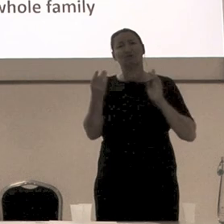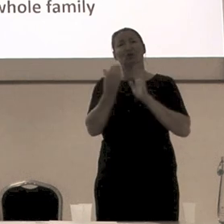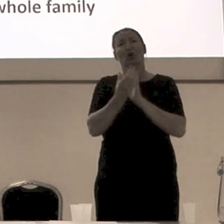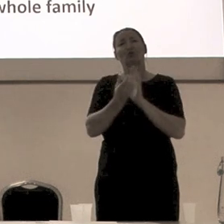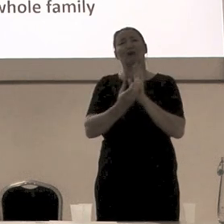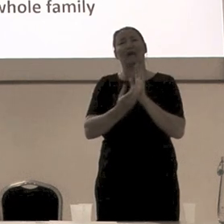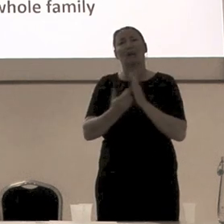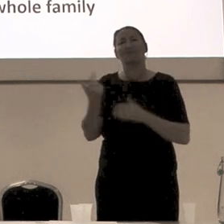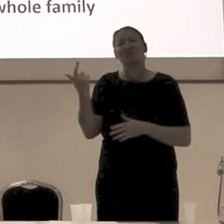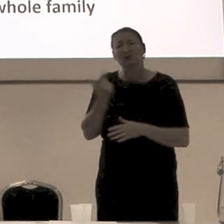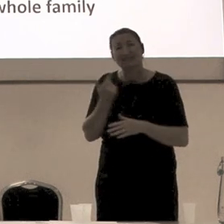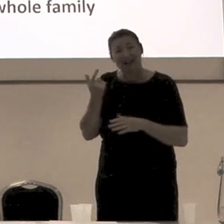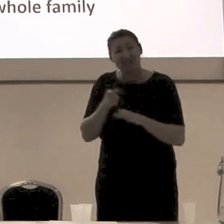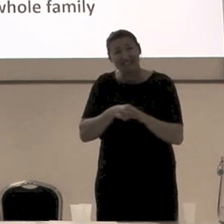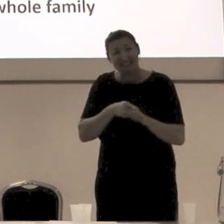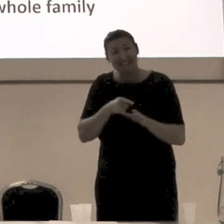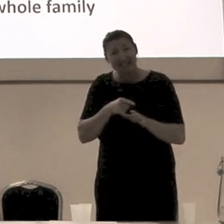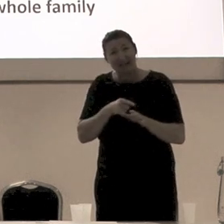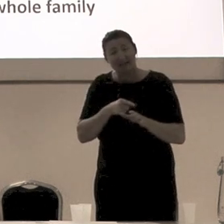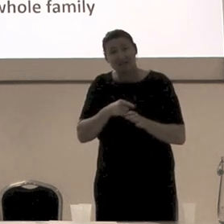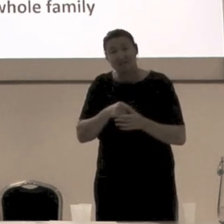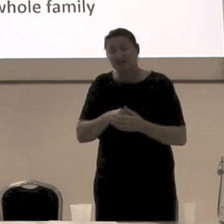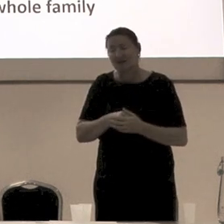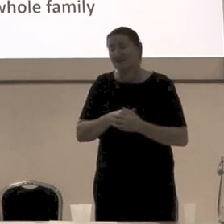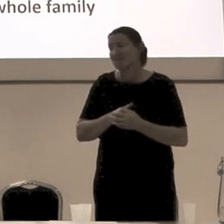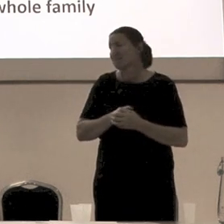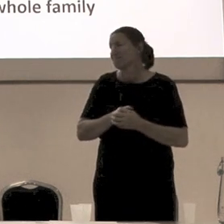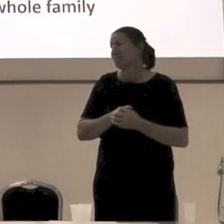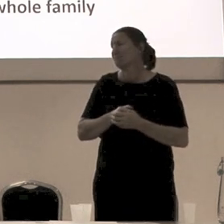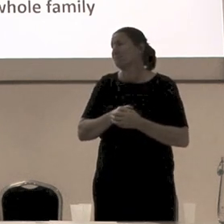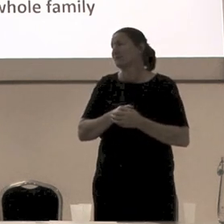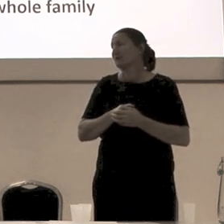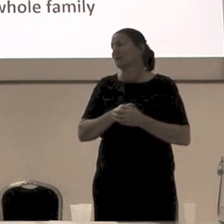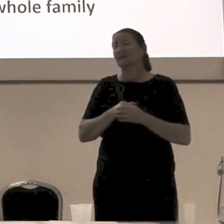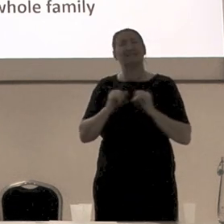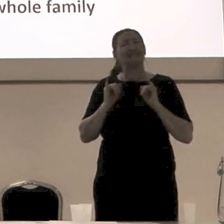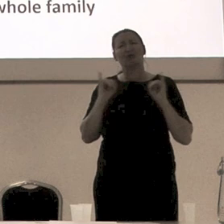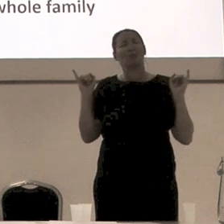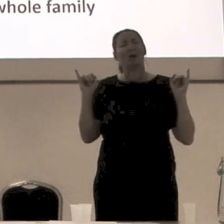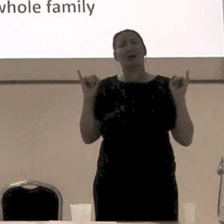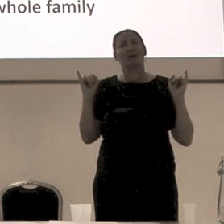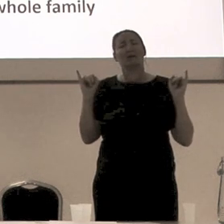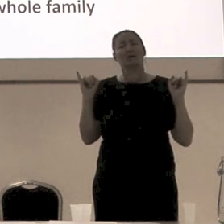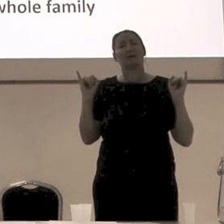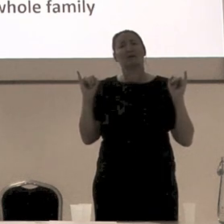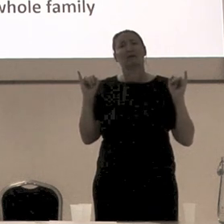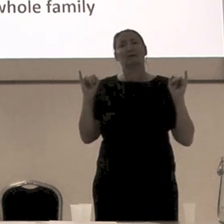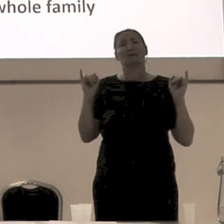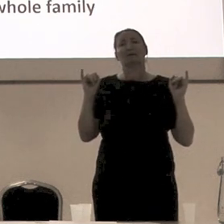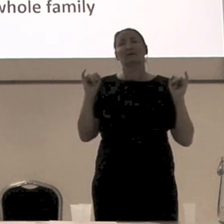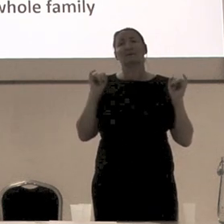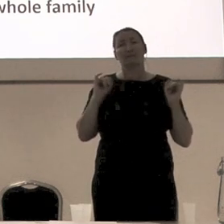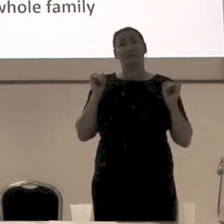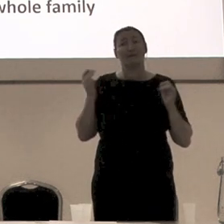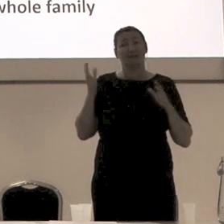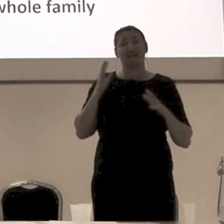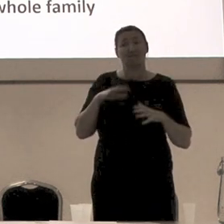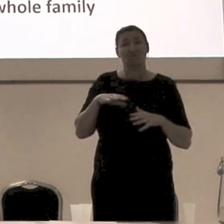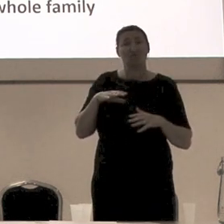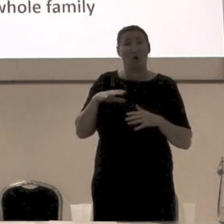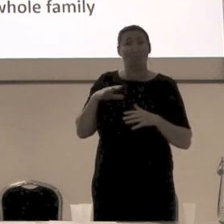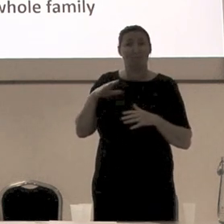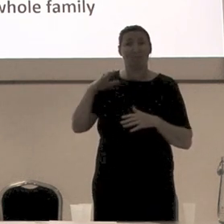17 years in special school. And this is terrible and has come from some people who